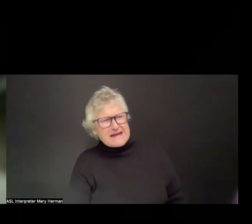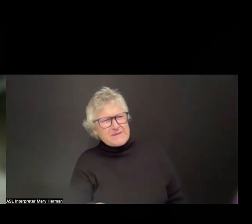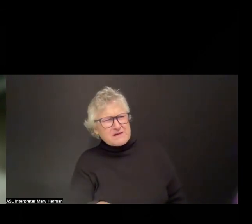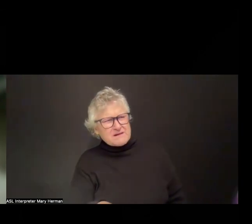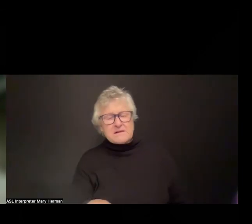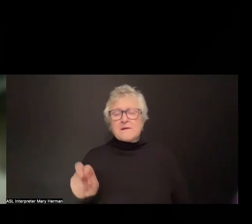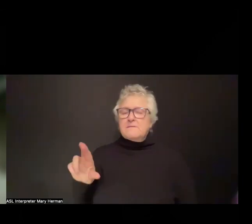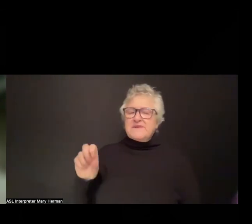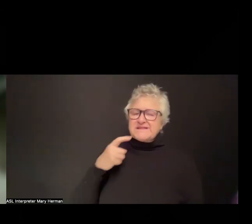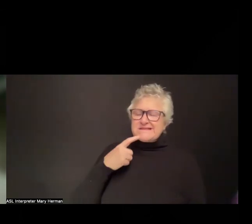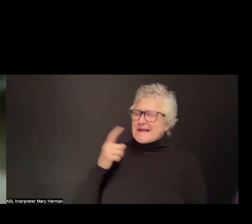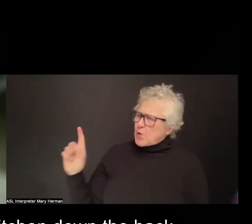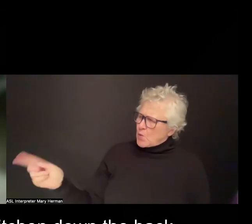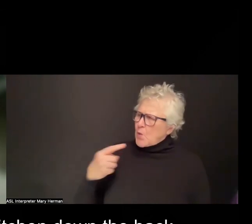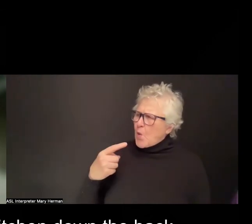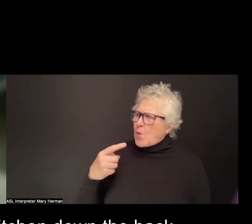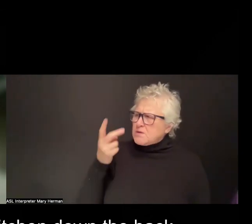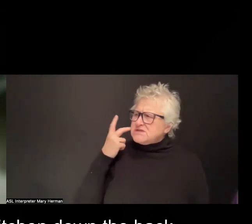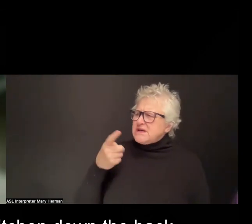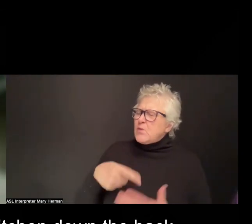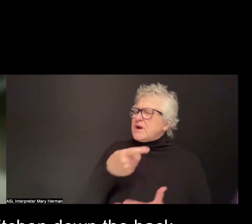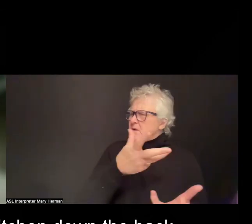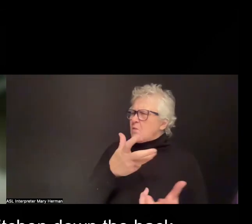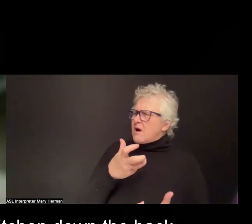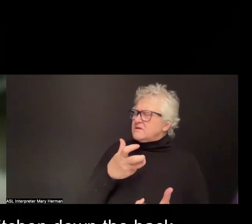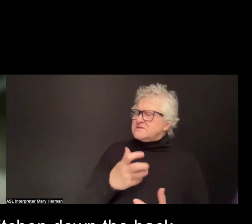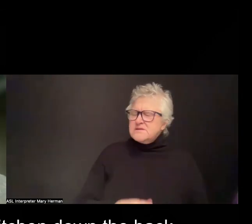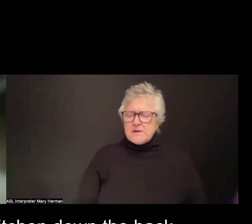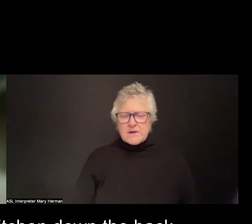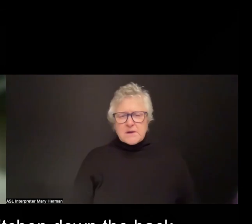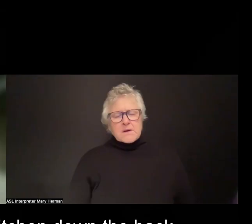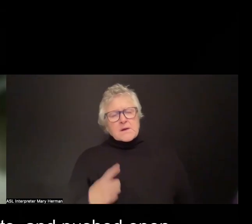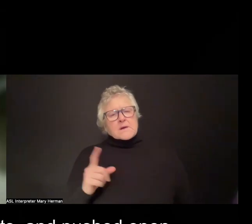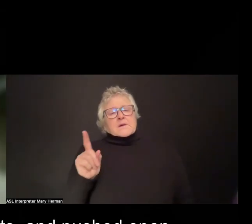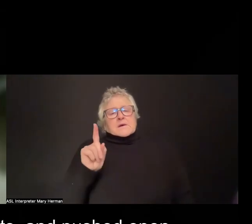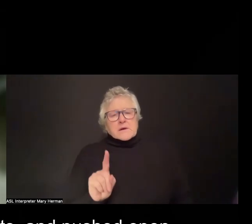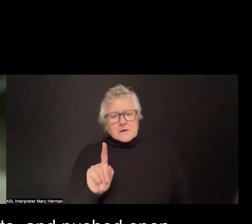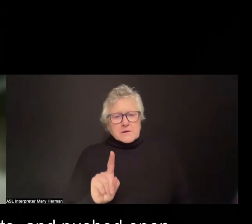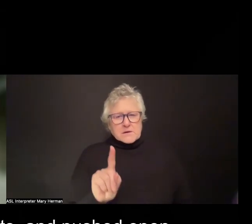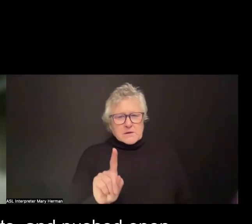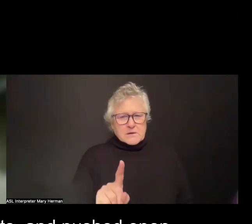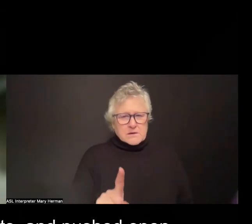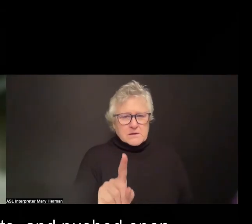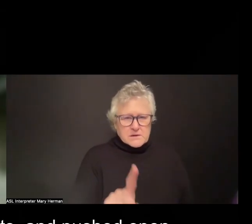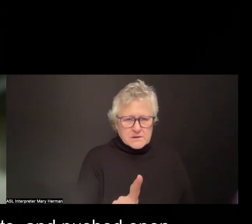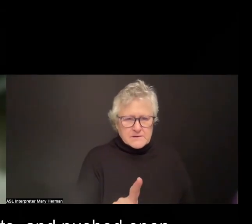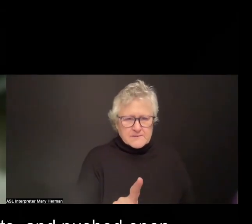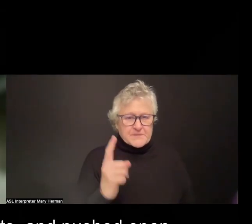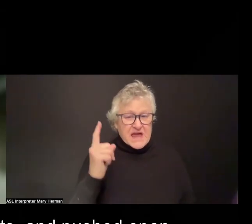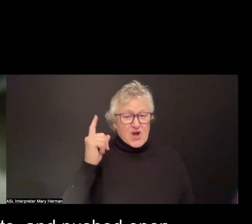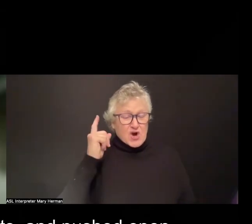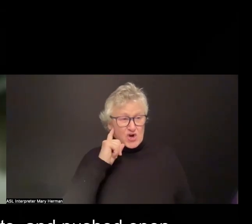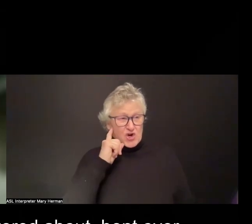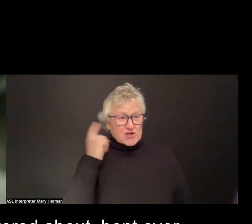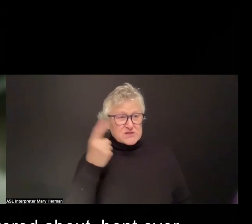upstairs. I stalked from the kitchen down the back hall to the dining rooms, muttering, "I'll see to your piss pots," and pushed open the door into the